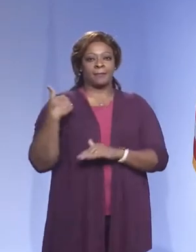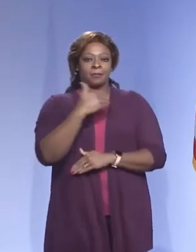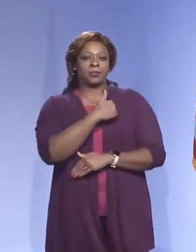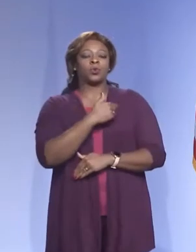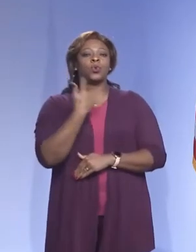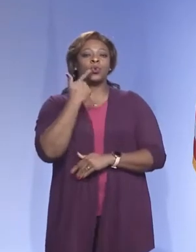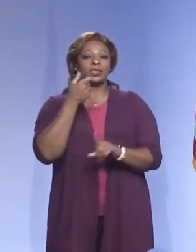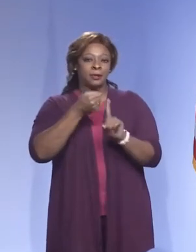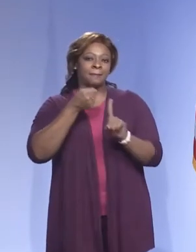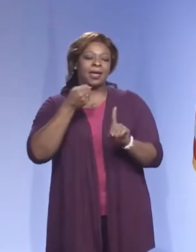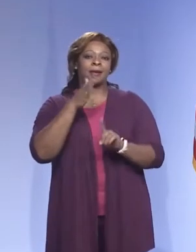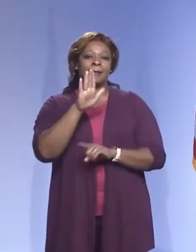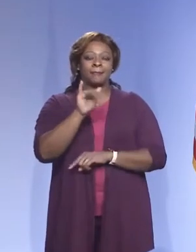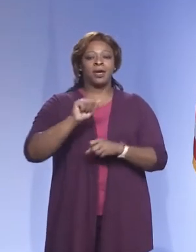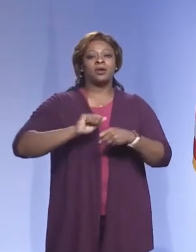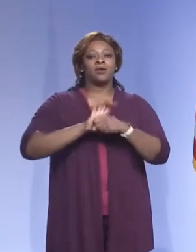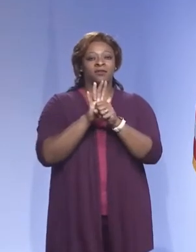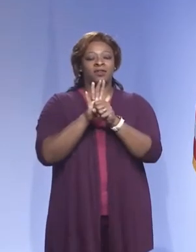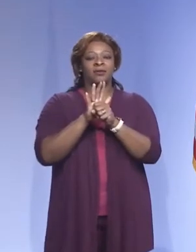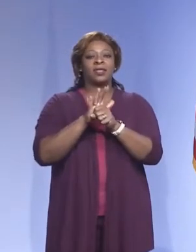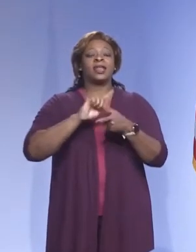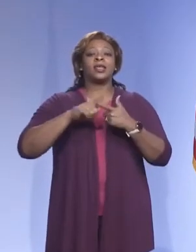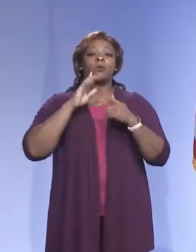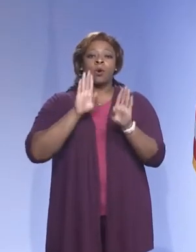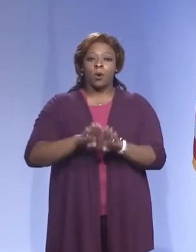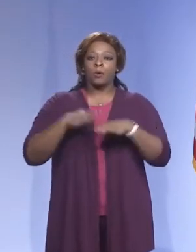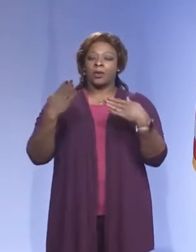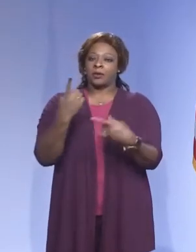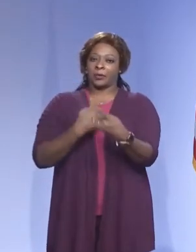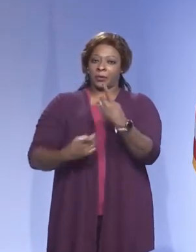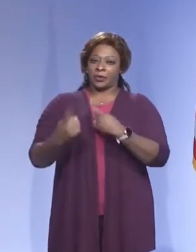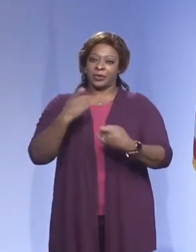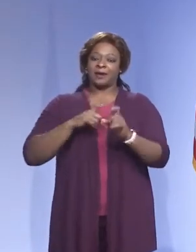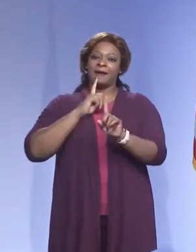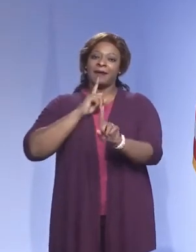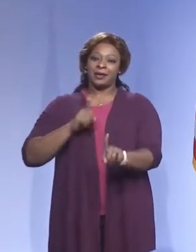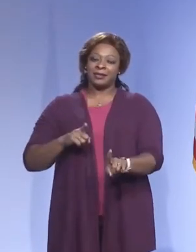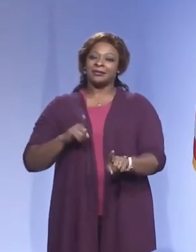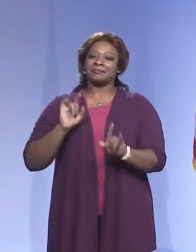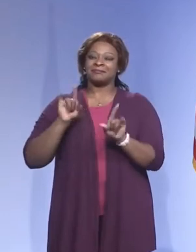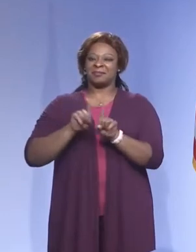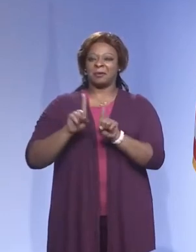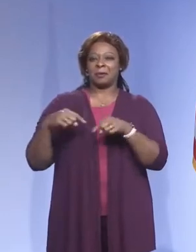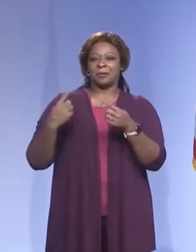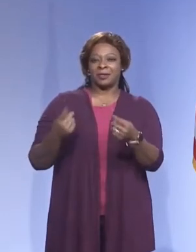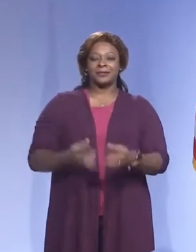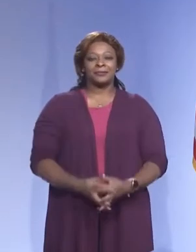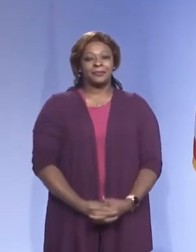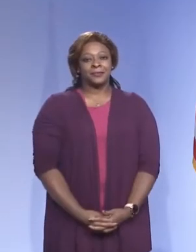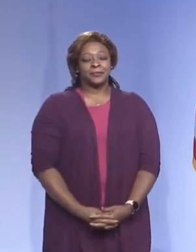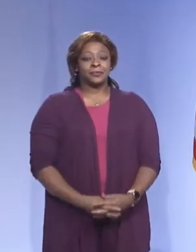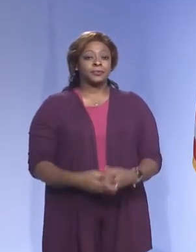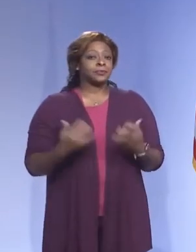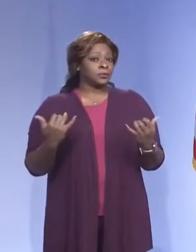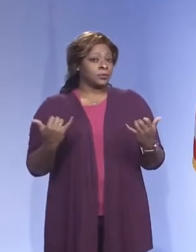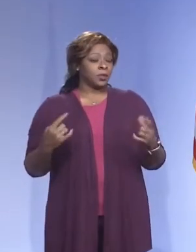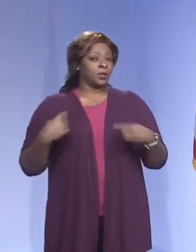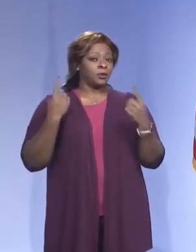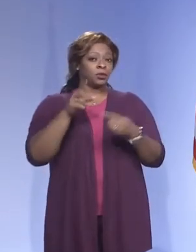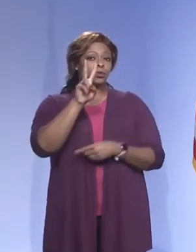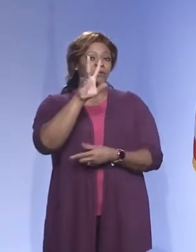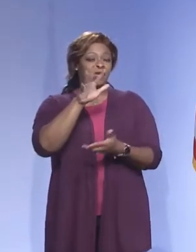been impacted by COVID. And then we'll open it up for questions and answers as we always do. As of today, we have